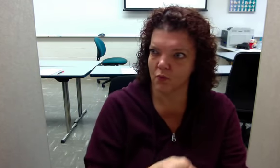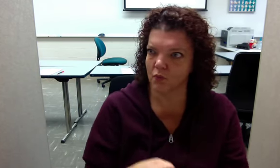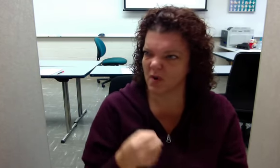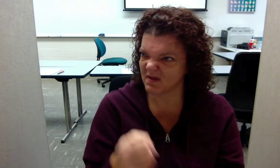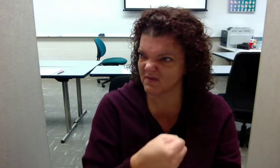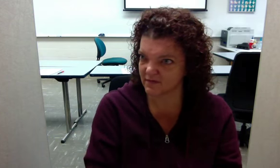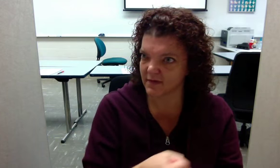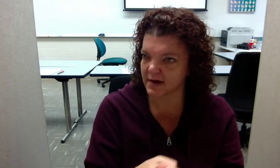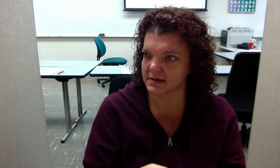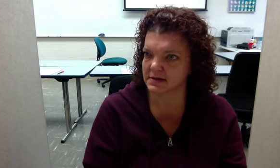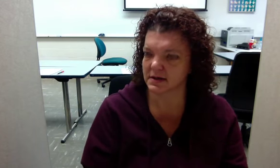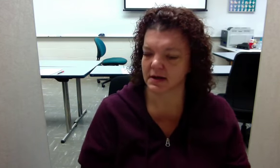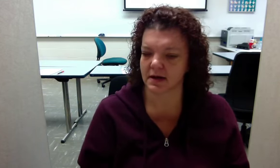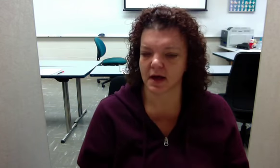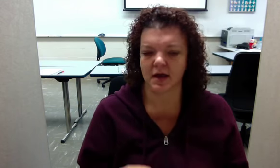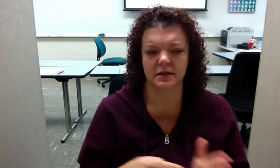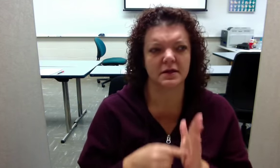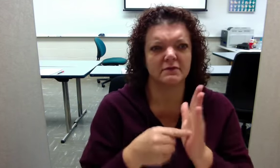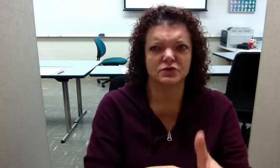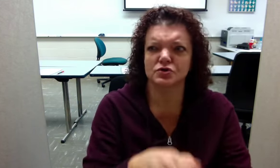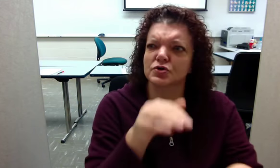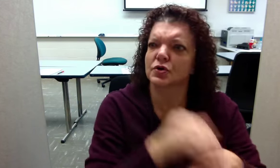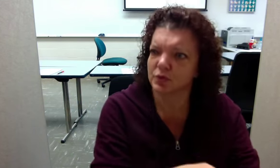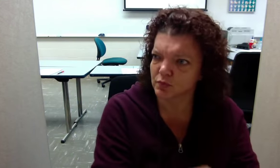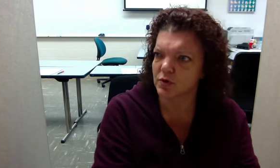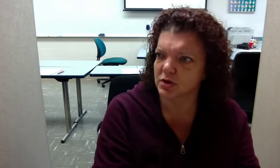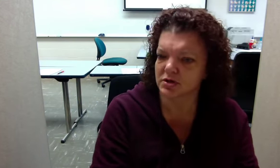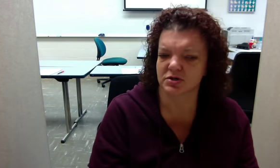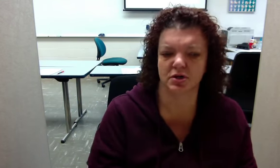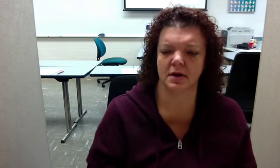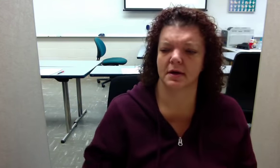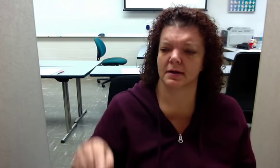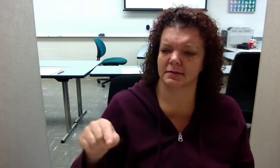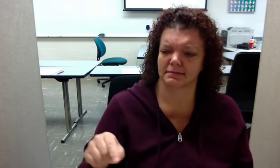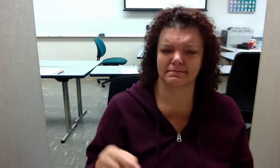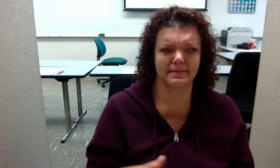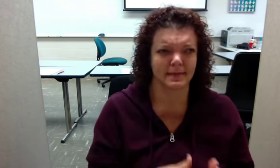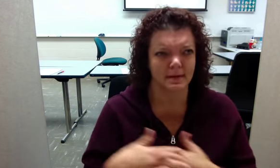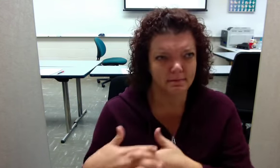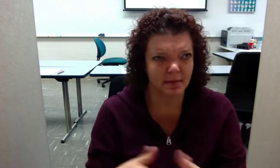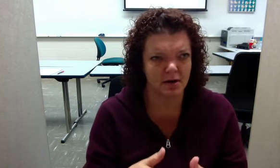fight, and the British aren't going to get this done so easily. Any questions?